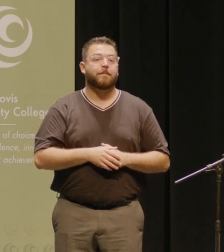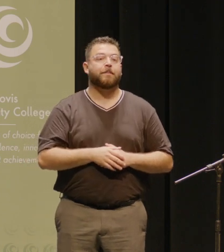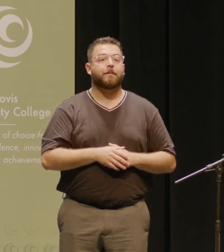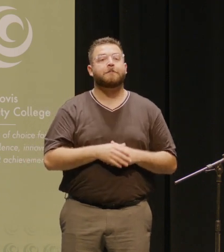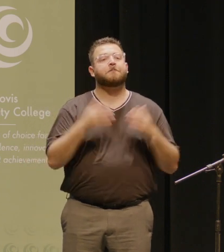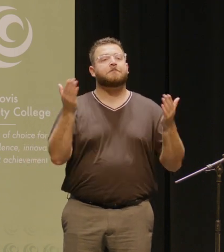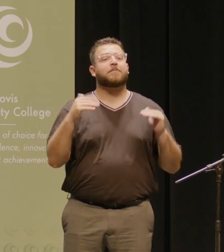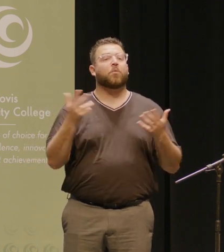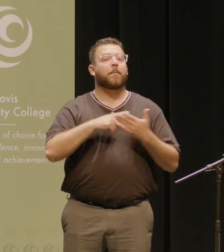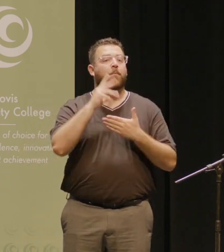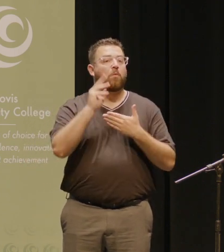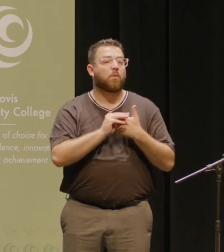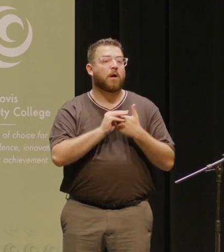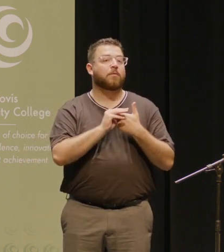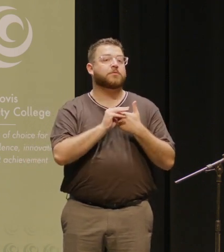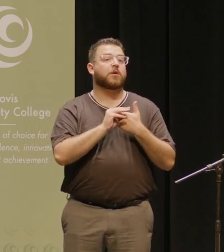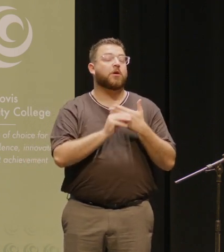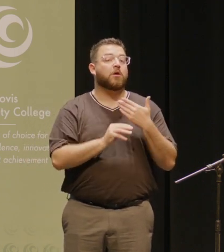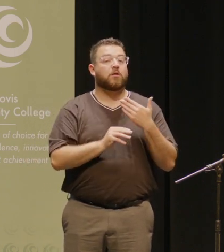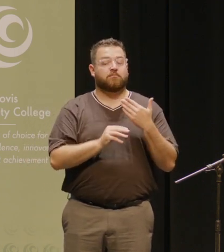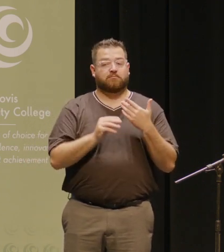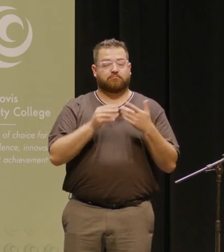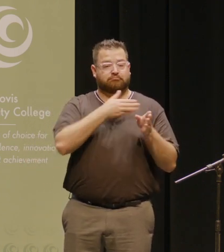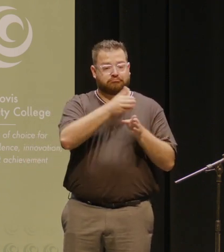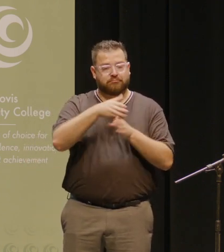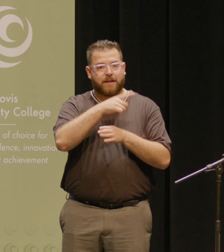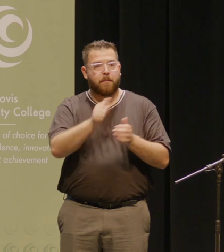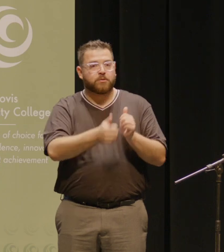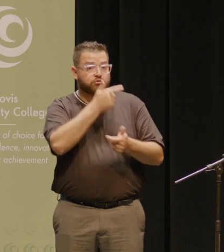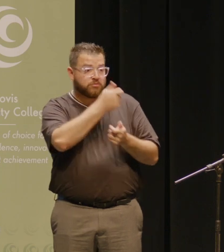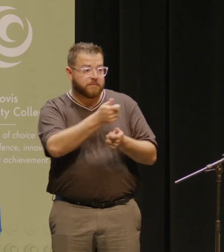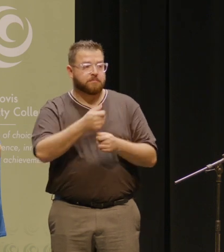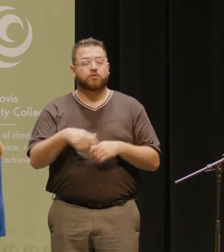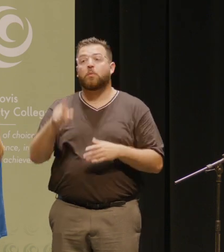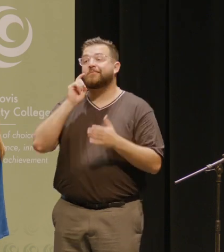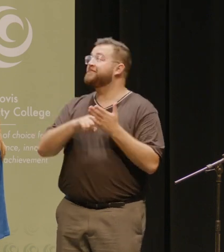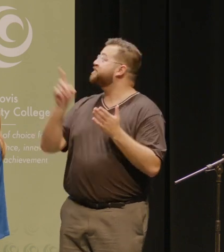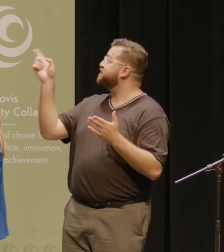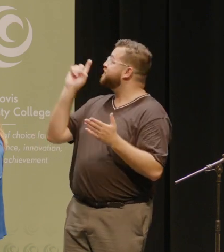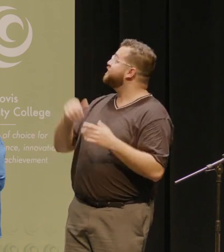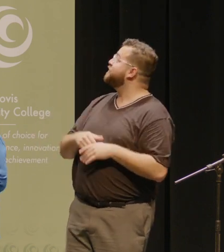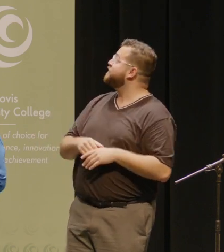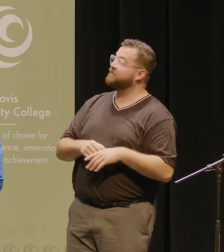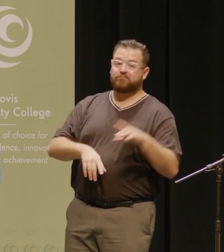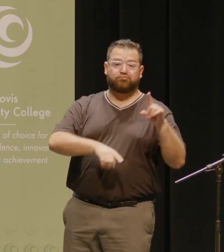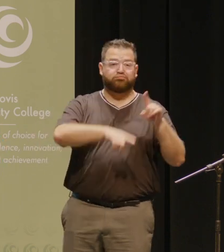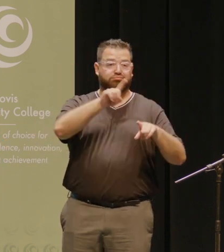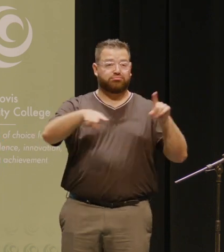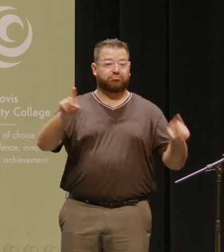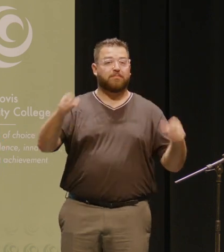What programs are you most interested in? So as you can see, they're interested in a lot of